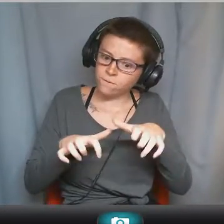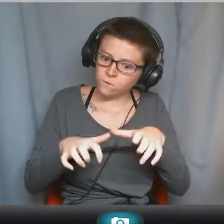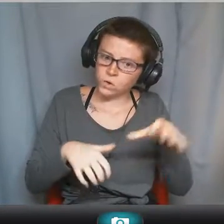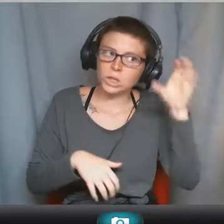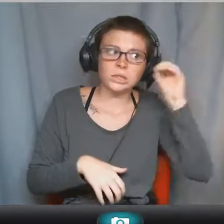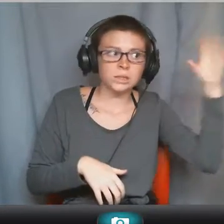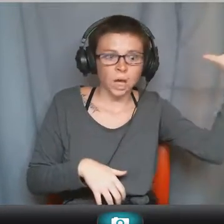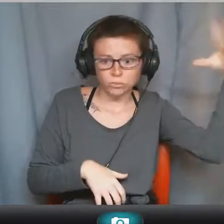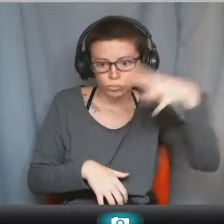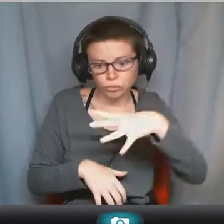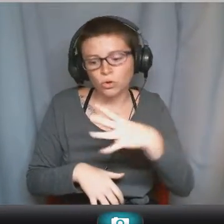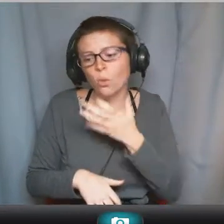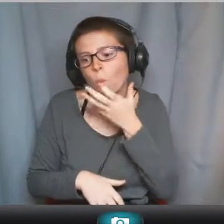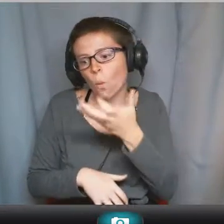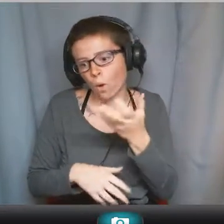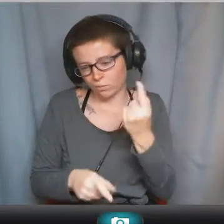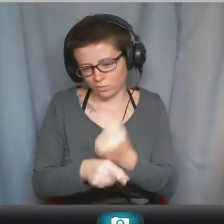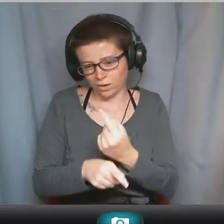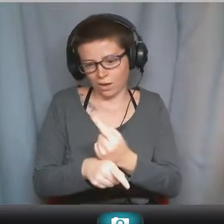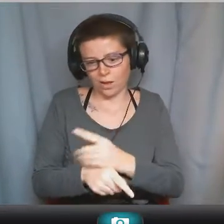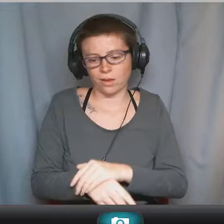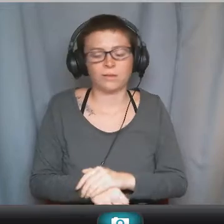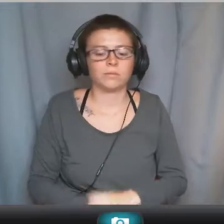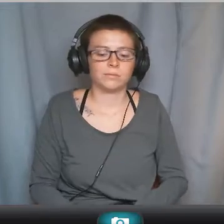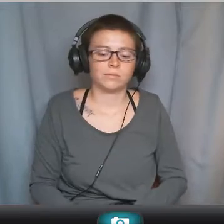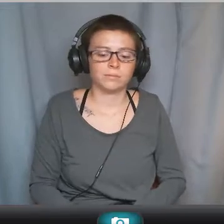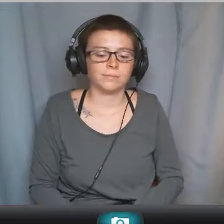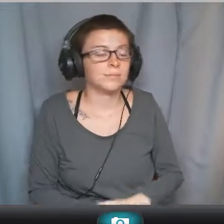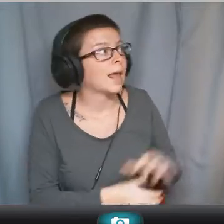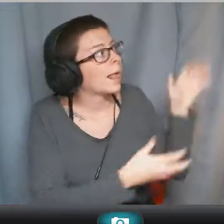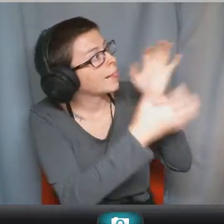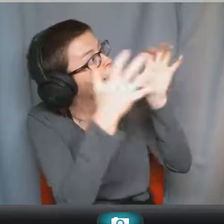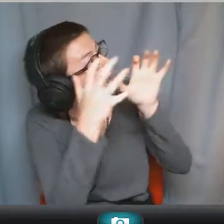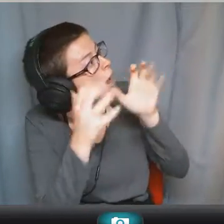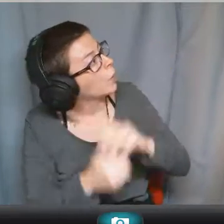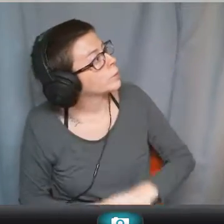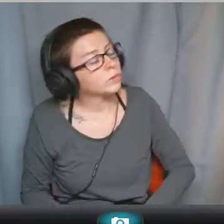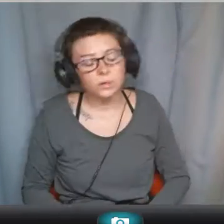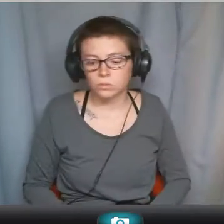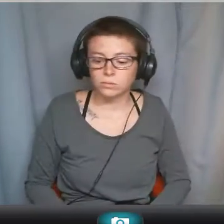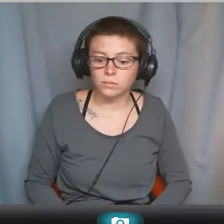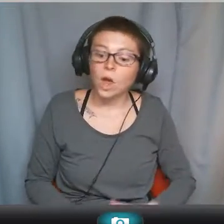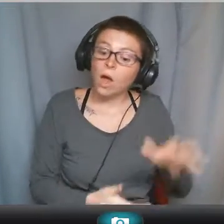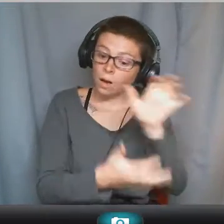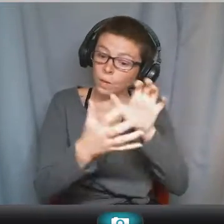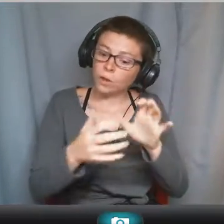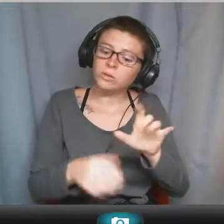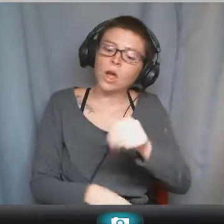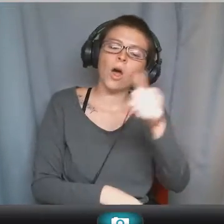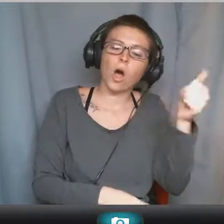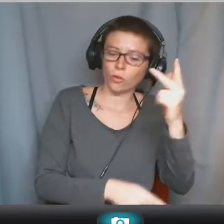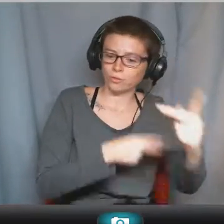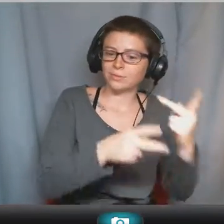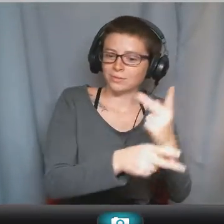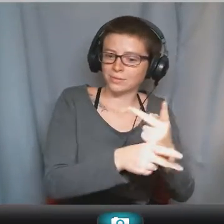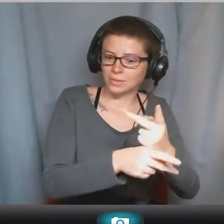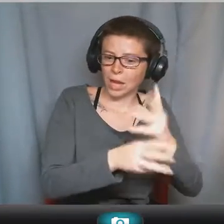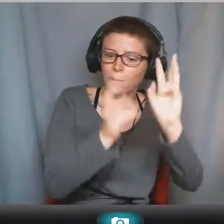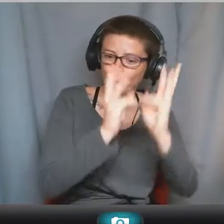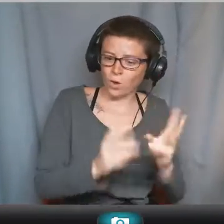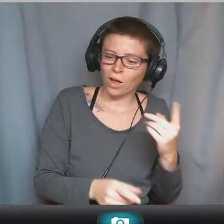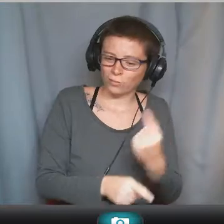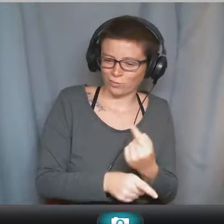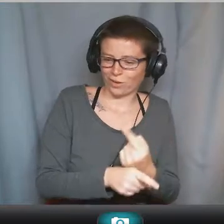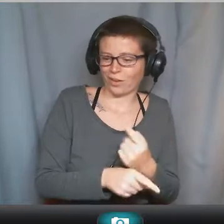Clouds. Clouds is another type of weather, isn't it? What's inside all those clouds? What